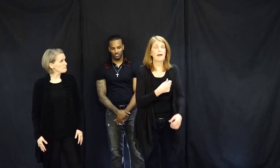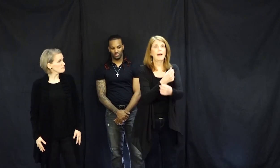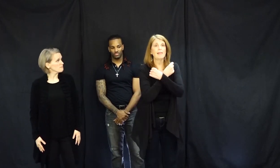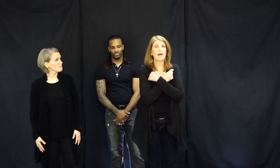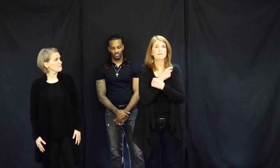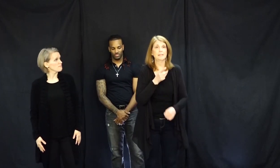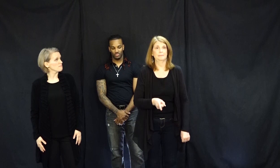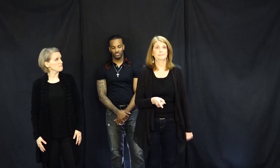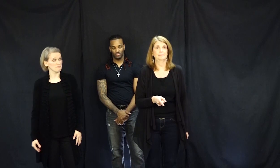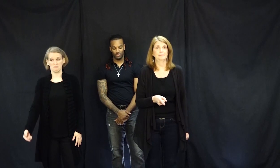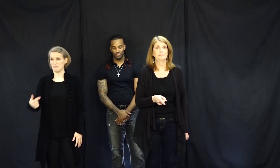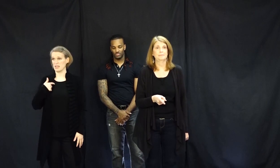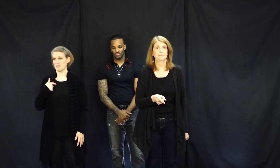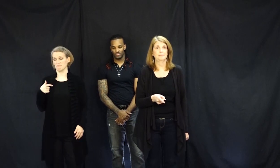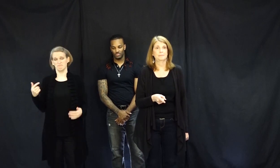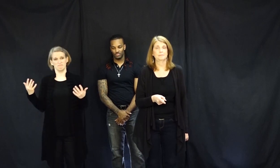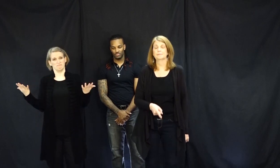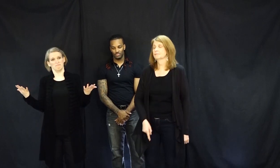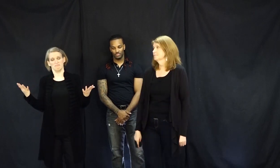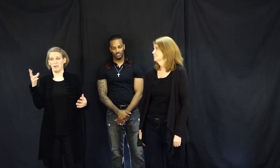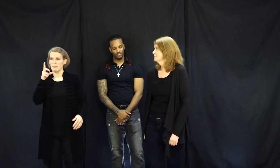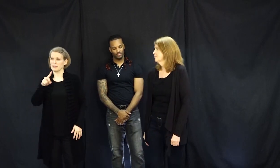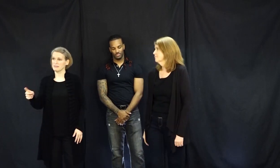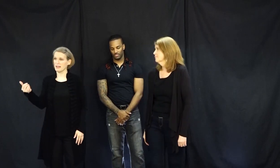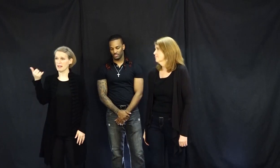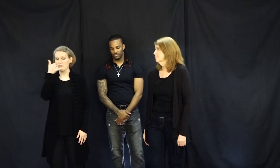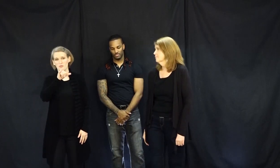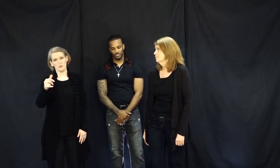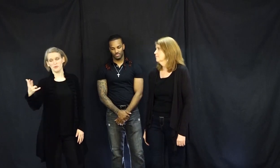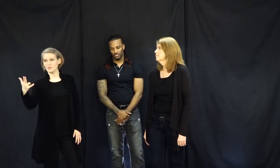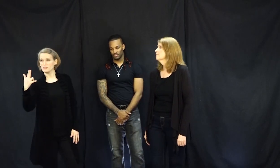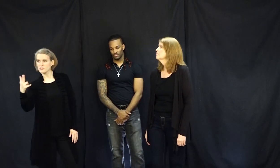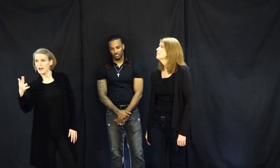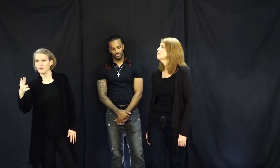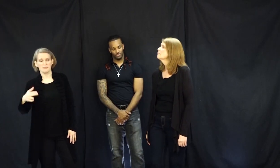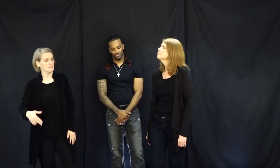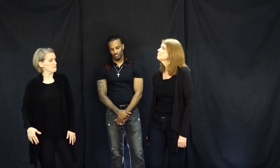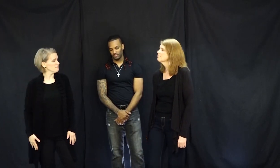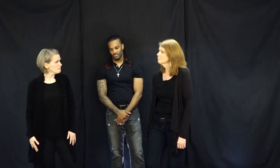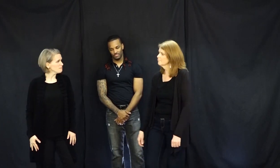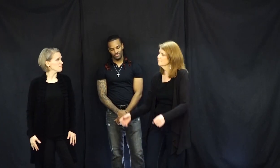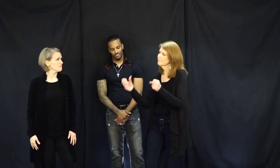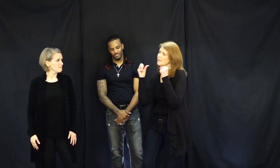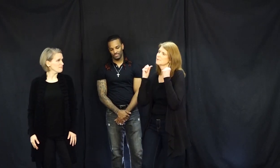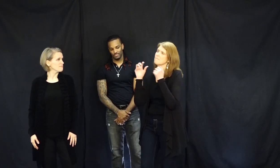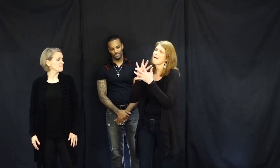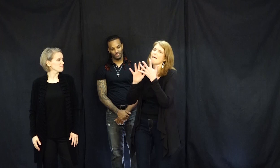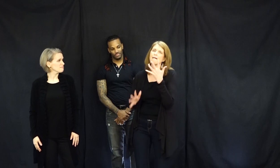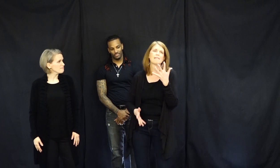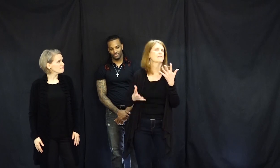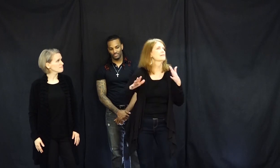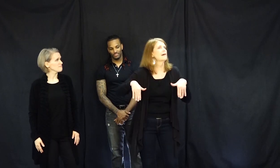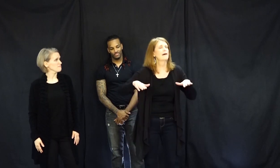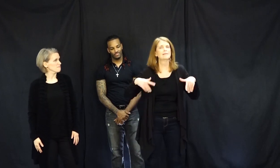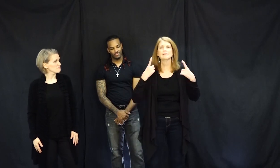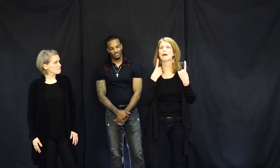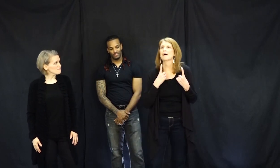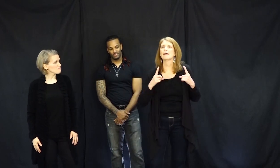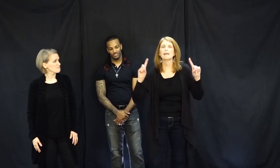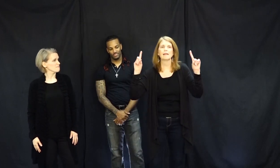I loved him. And me, I'm the damn fool that shot him. There's a million things I haven't